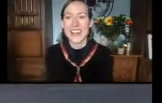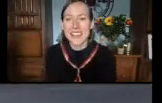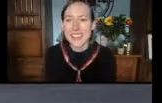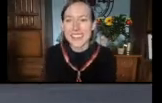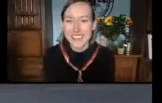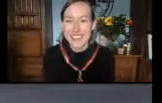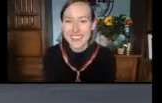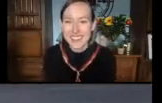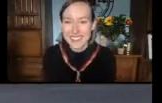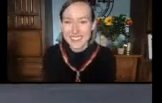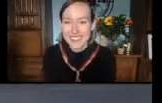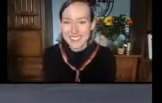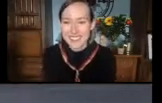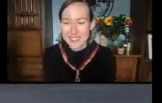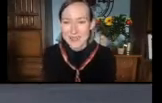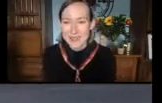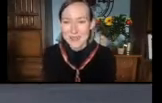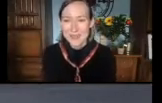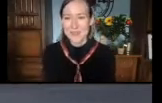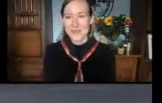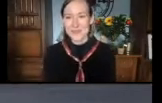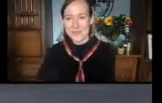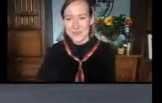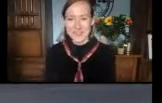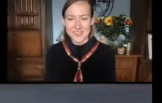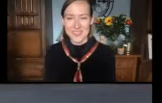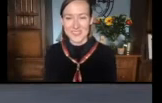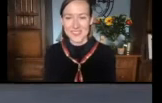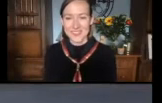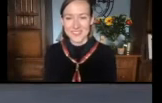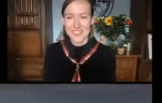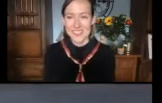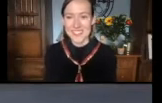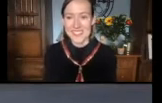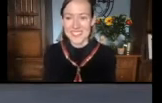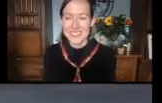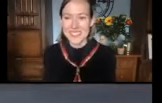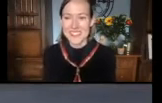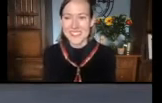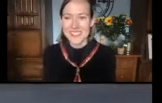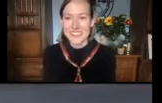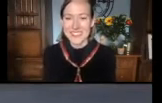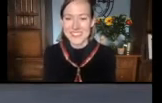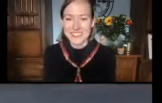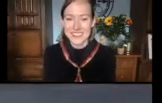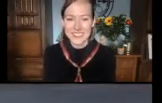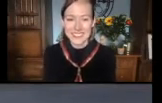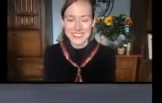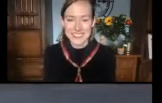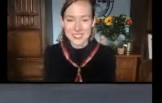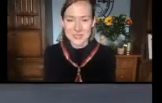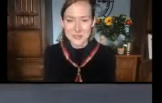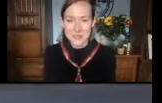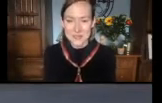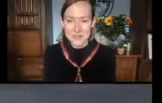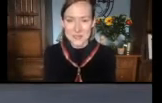but I see an answer from Abigail and Adrielle. So Okay. Abigail and Adrielle have